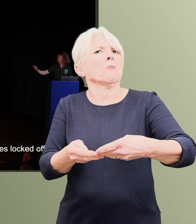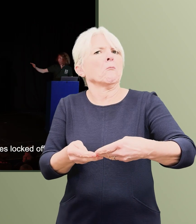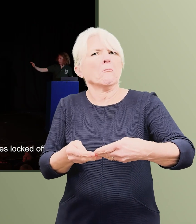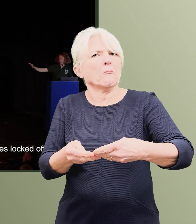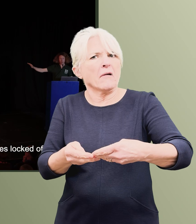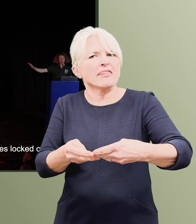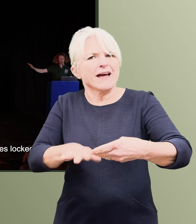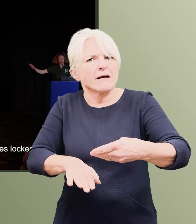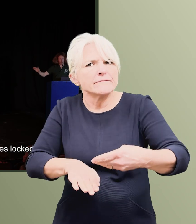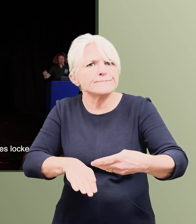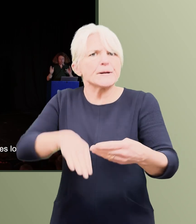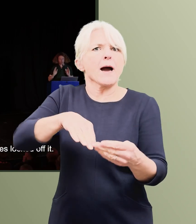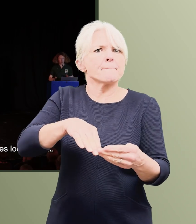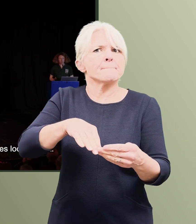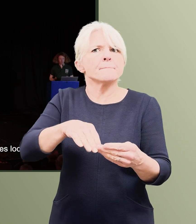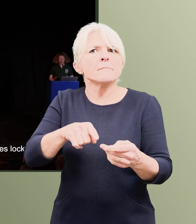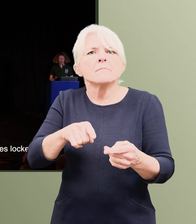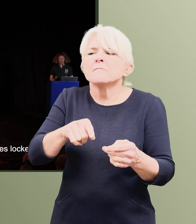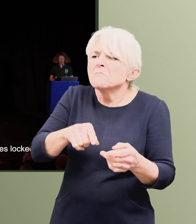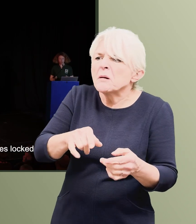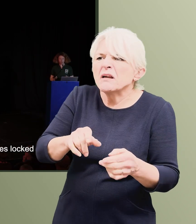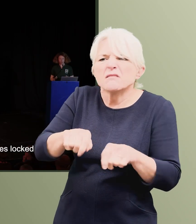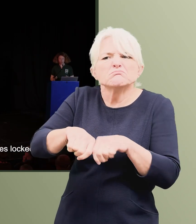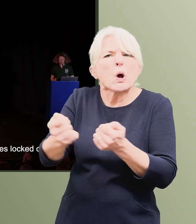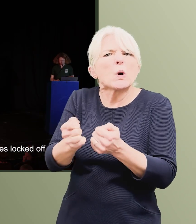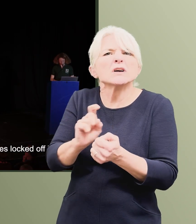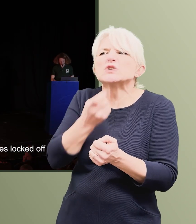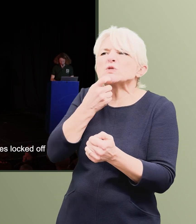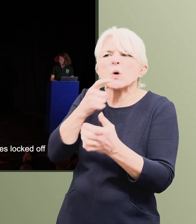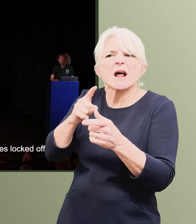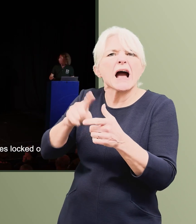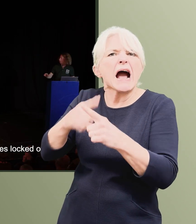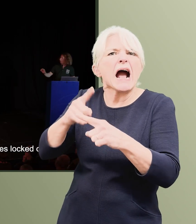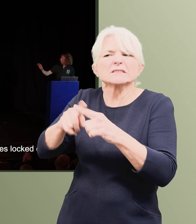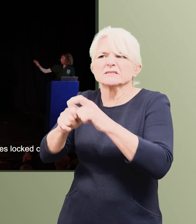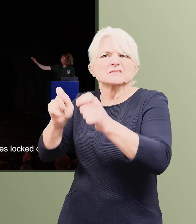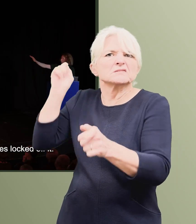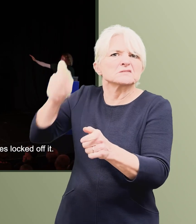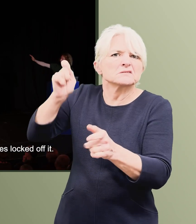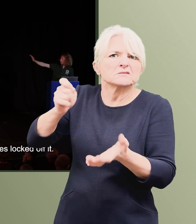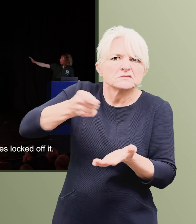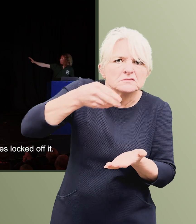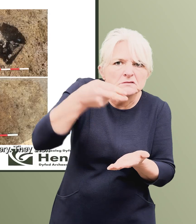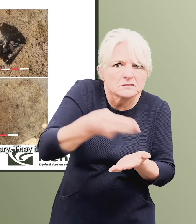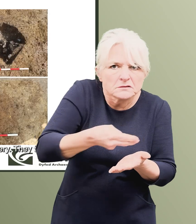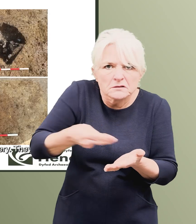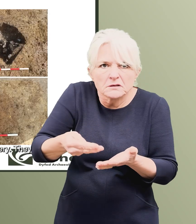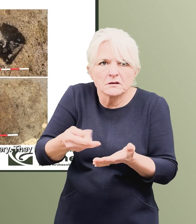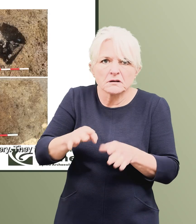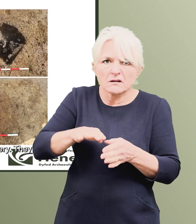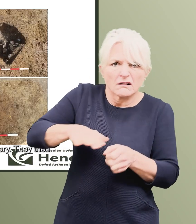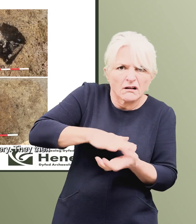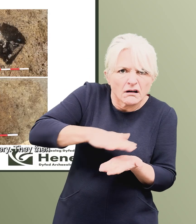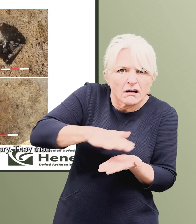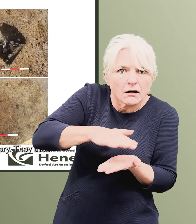up a bit and leave that broken stone axe with its edges lopped off it. Another example, they dig a pit,